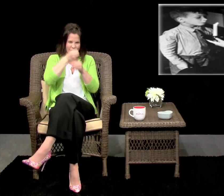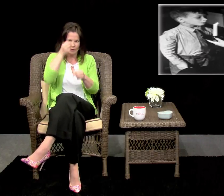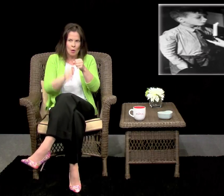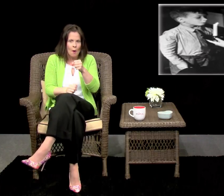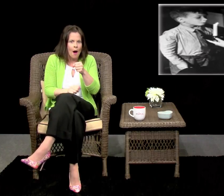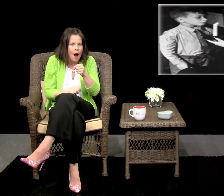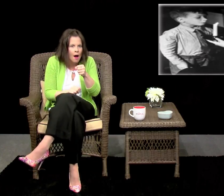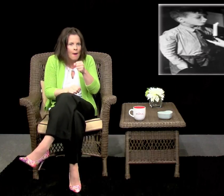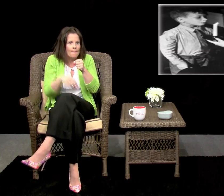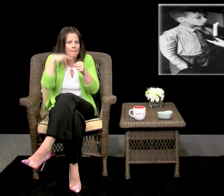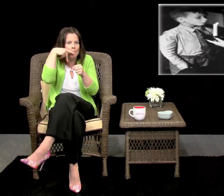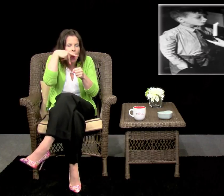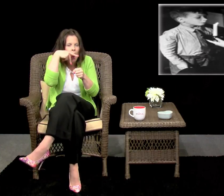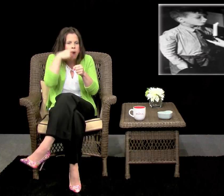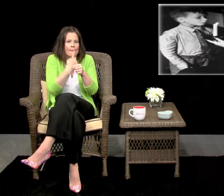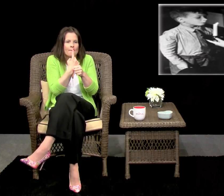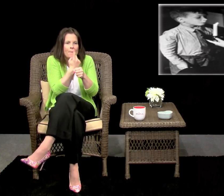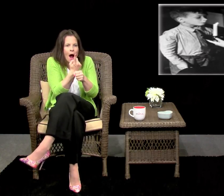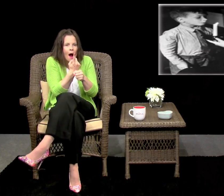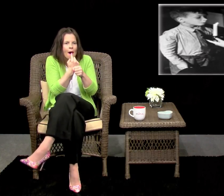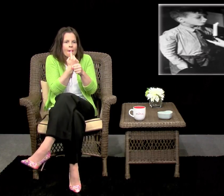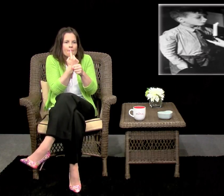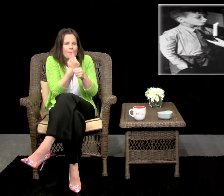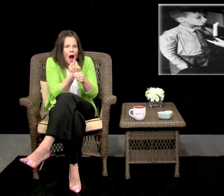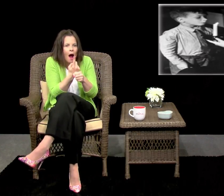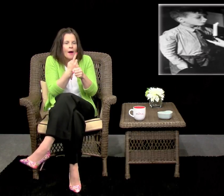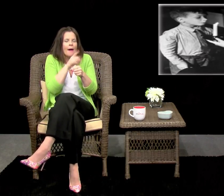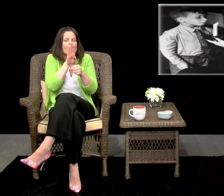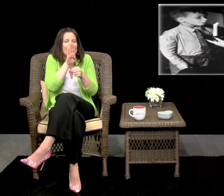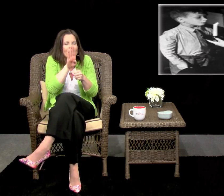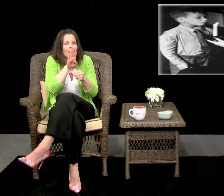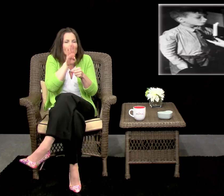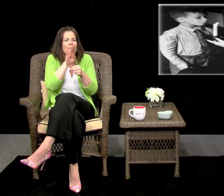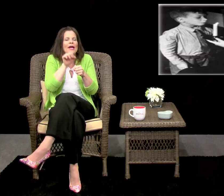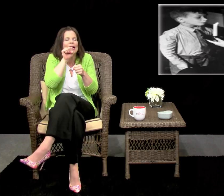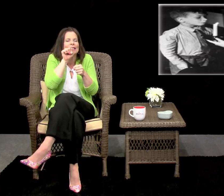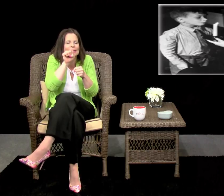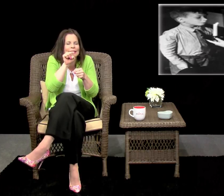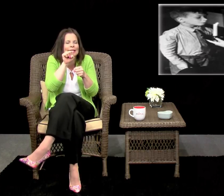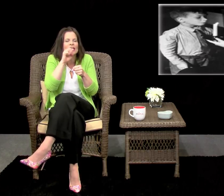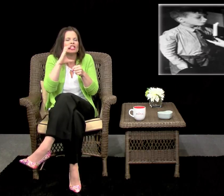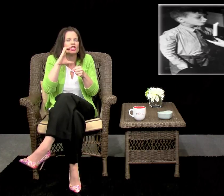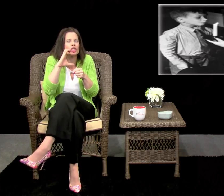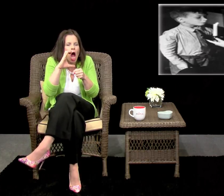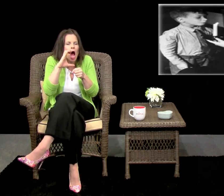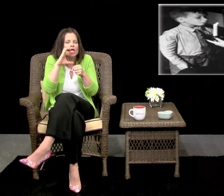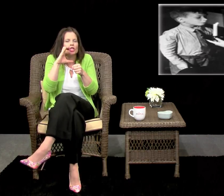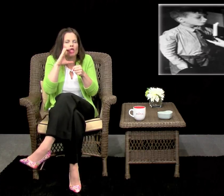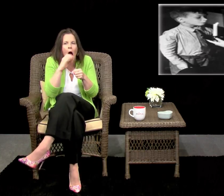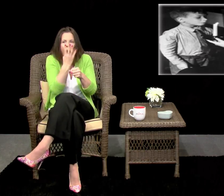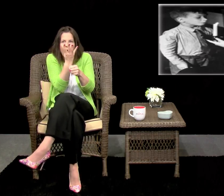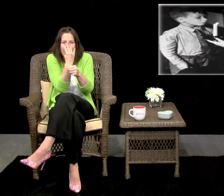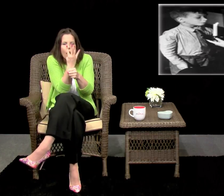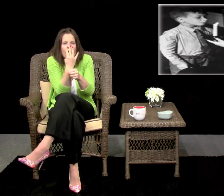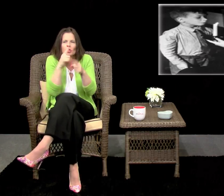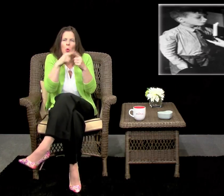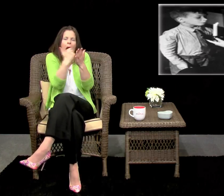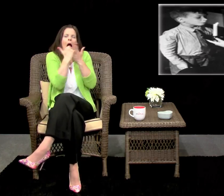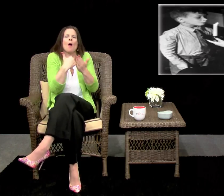This is what speech reading looks like. You see this young boy with a candle, and he's trying to, they would have us taught letter